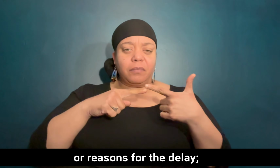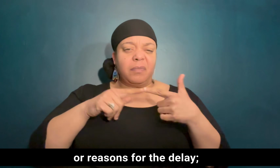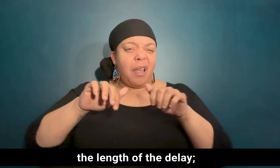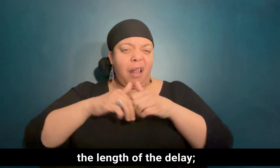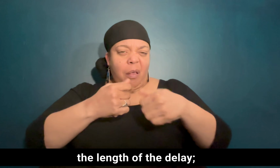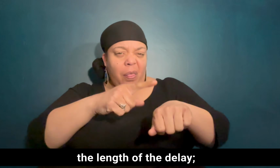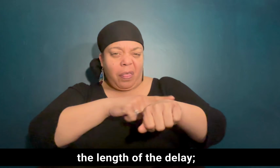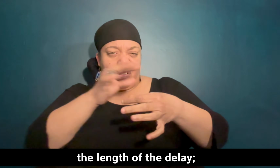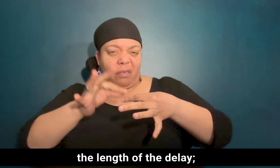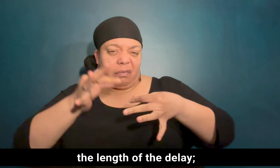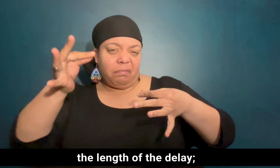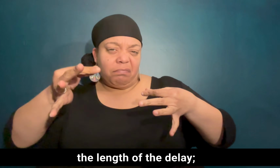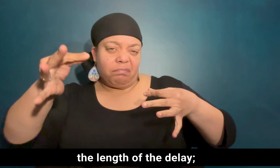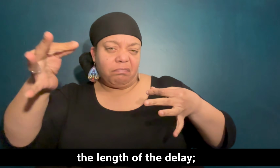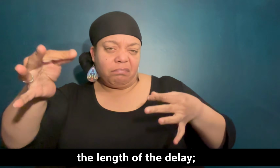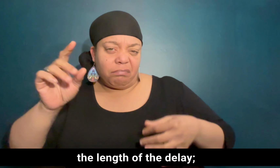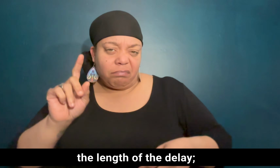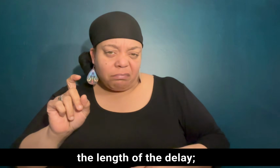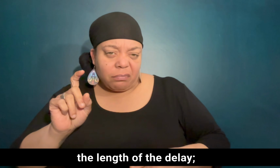the length of the delay,